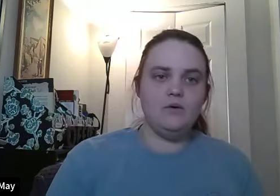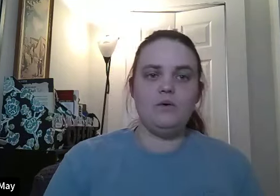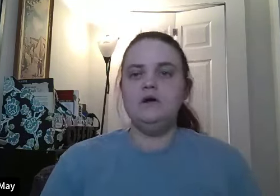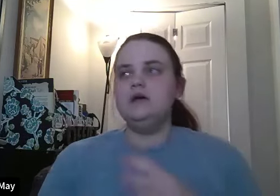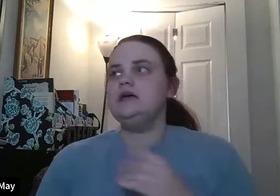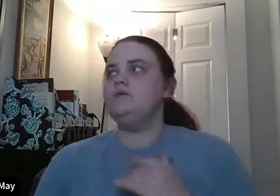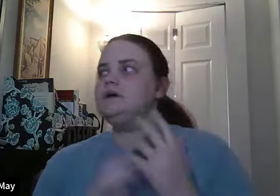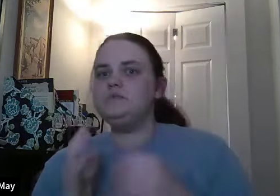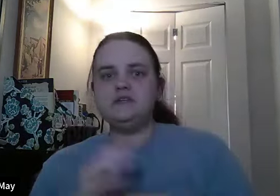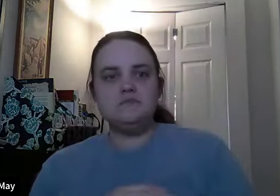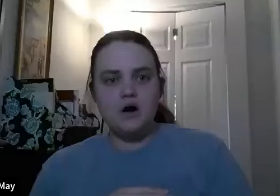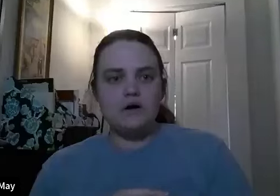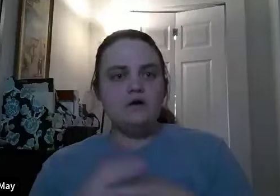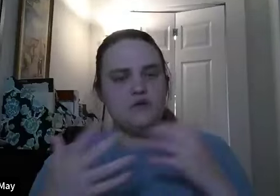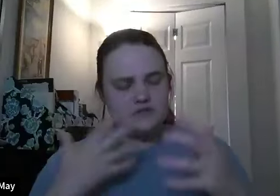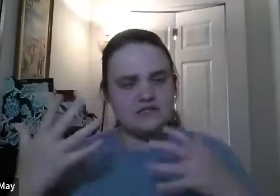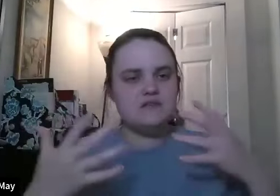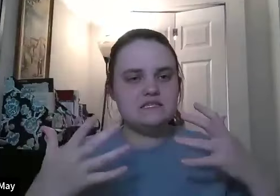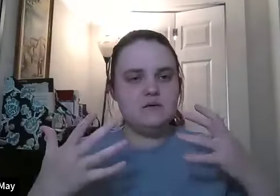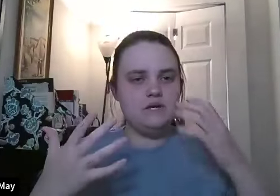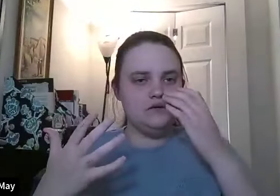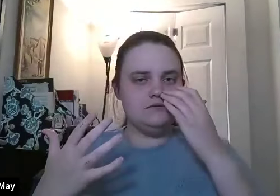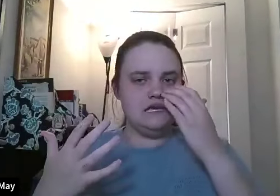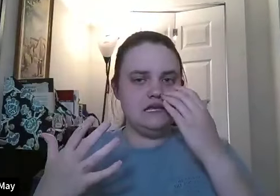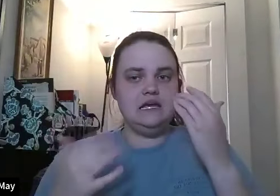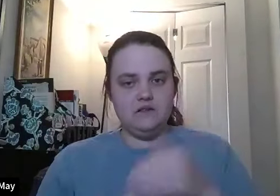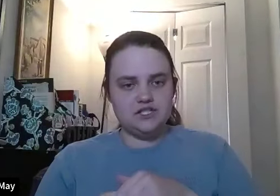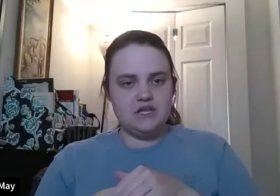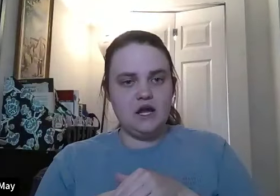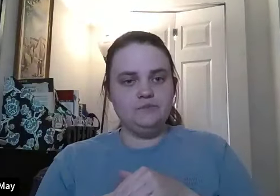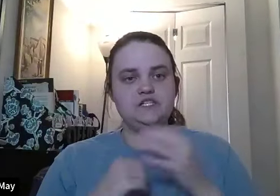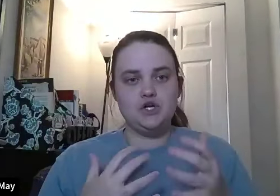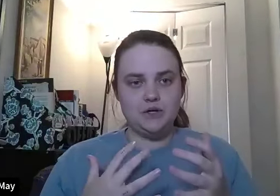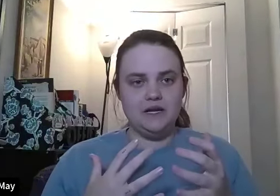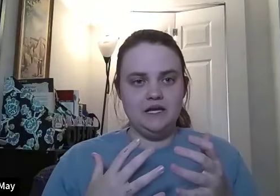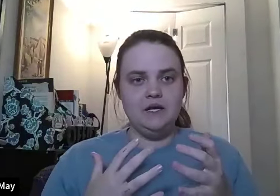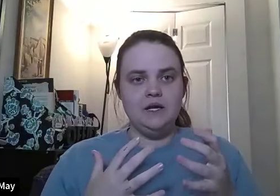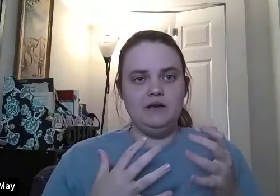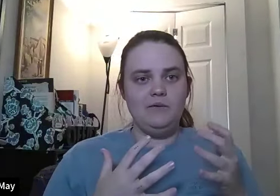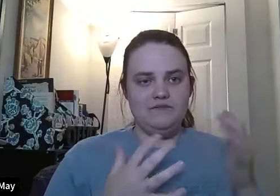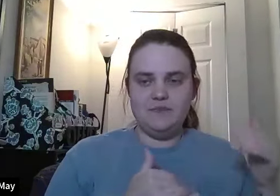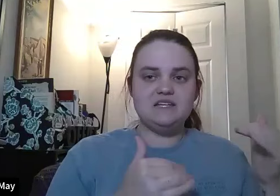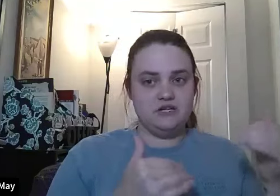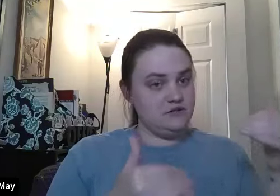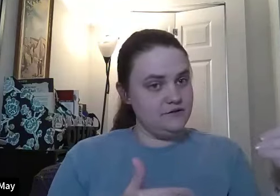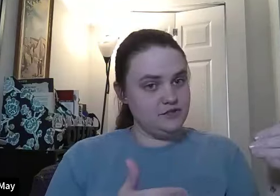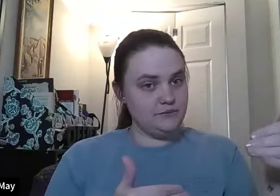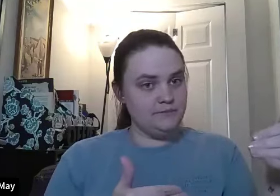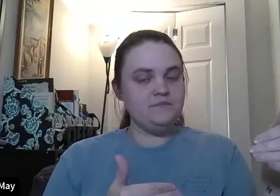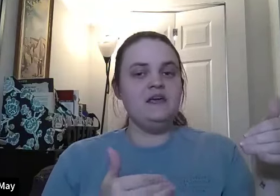or it will be tomorrow, those kinds of things that we use in English that help determine if it's past, present, or future.